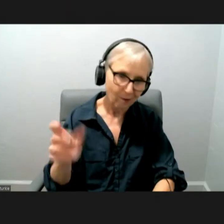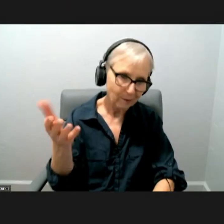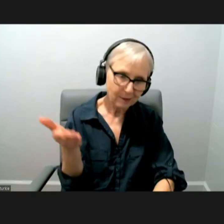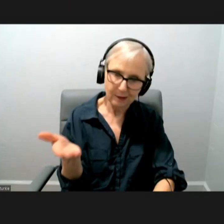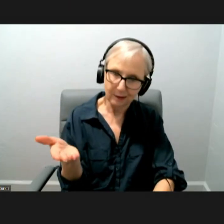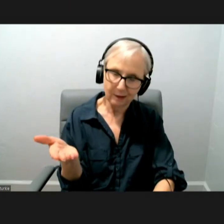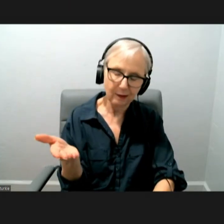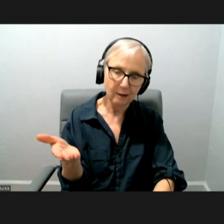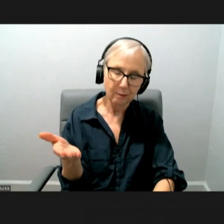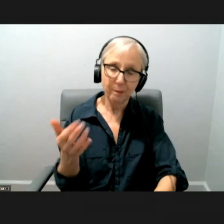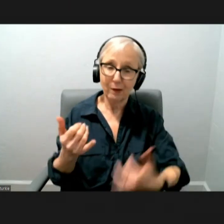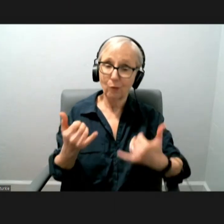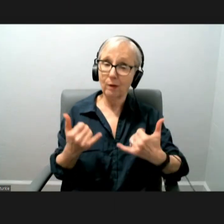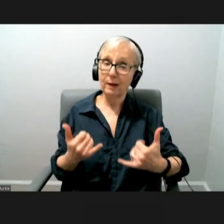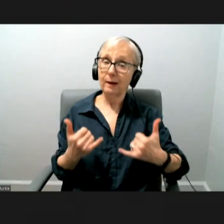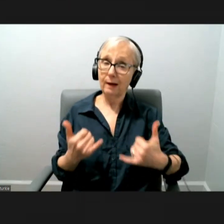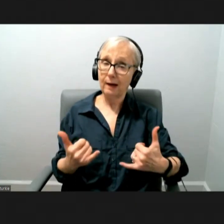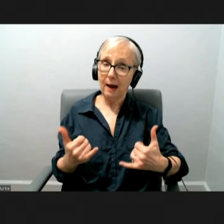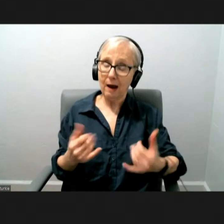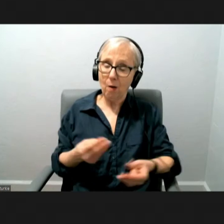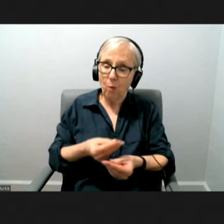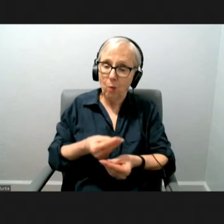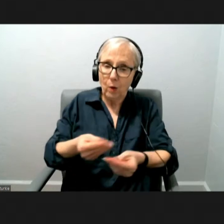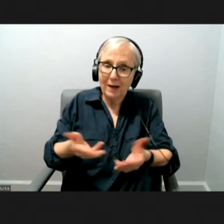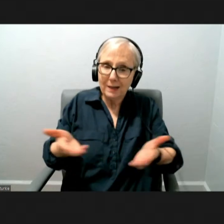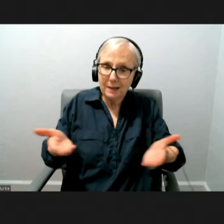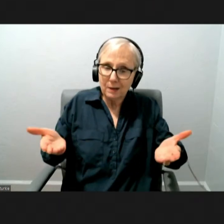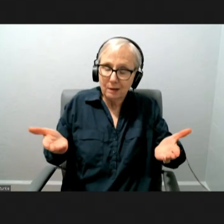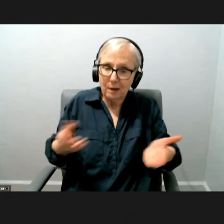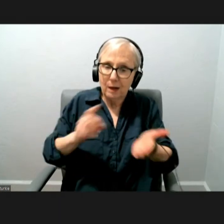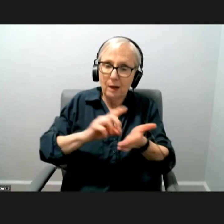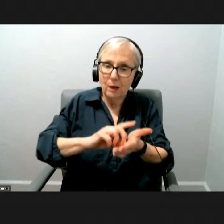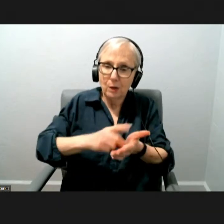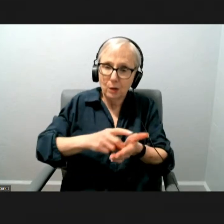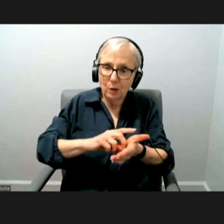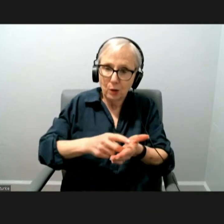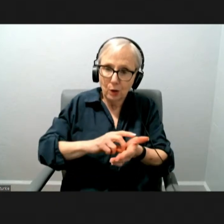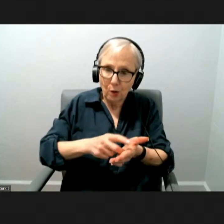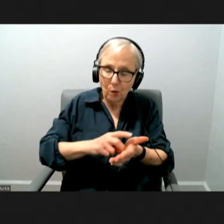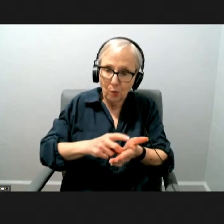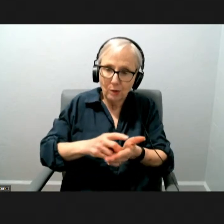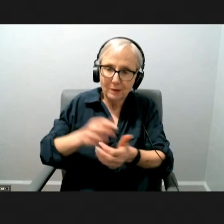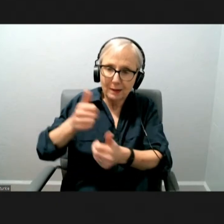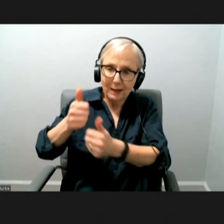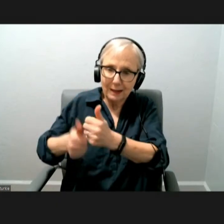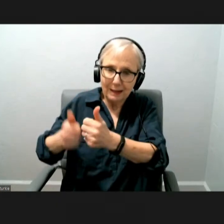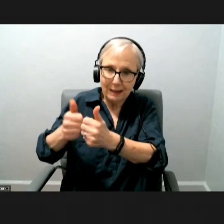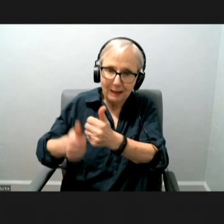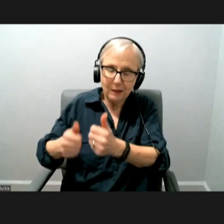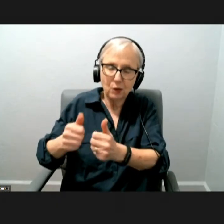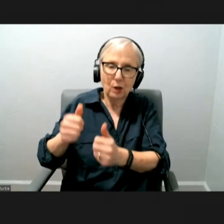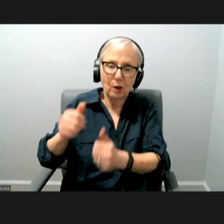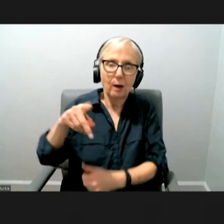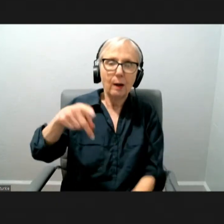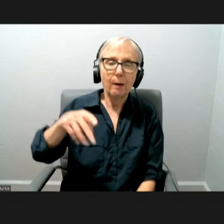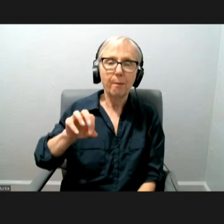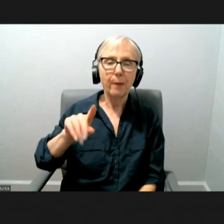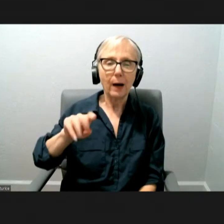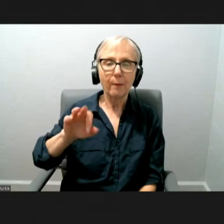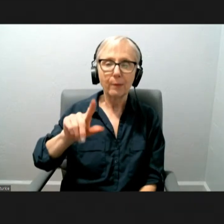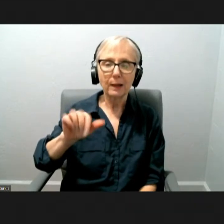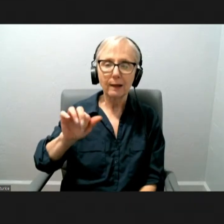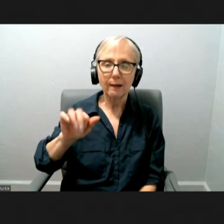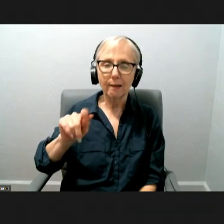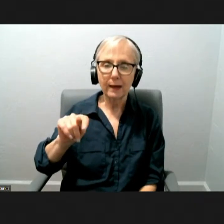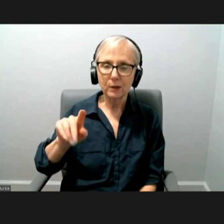And in the meantime, we're distributing our doses on a per rata basis on population size. So